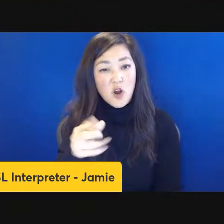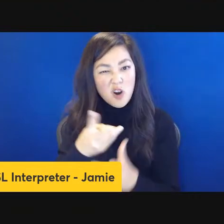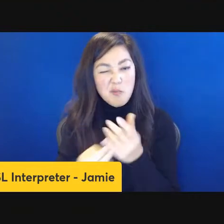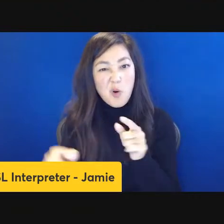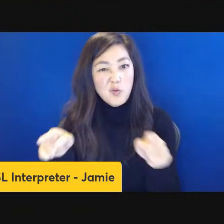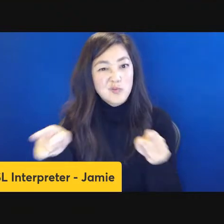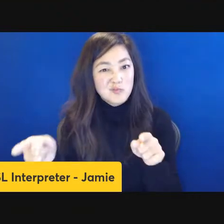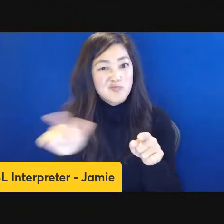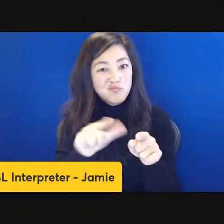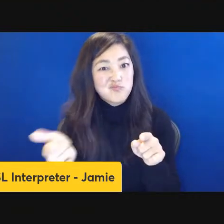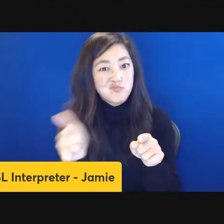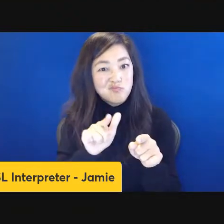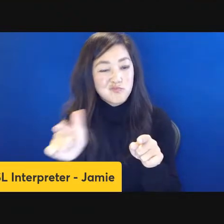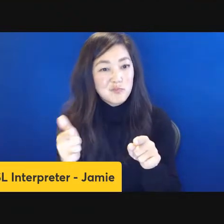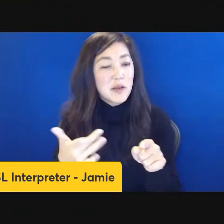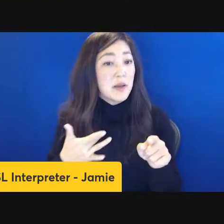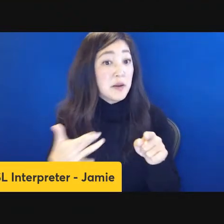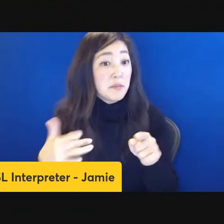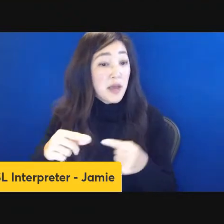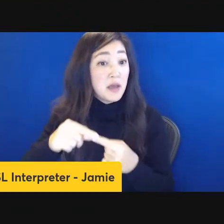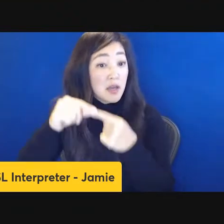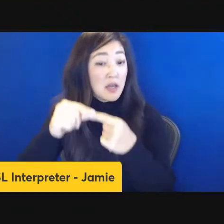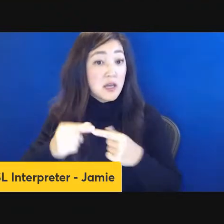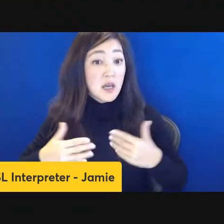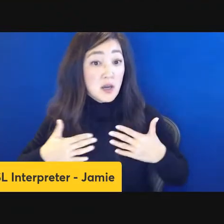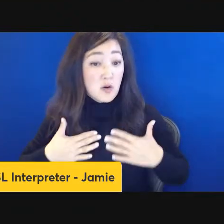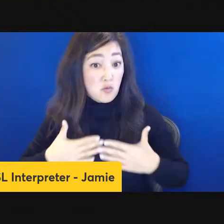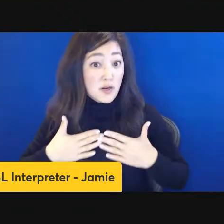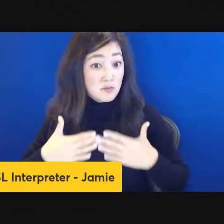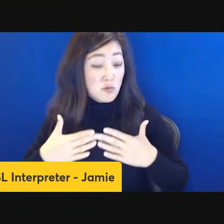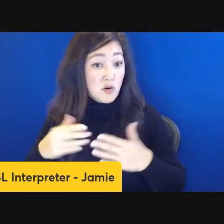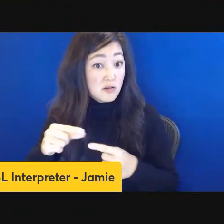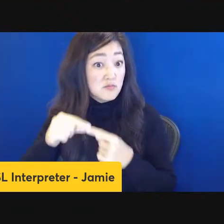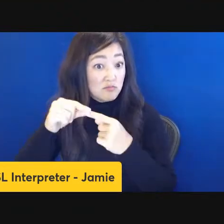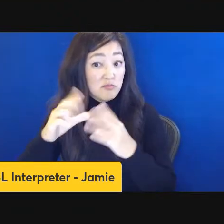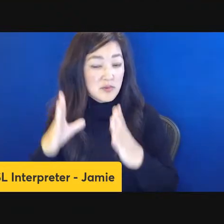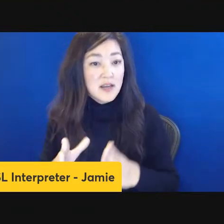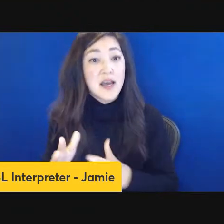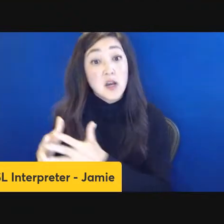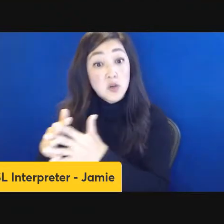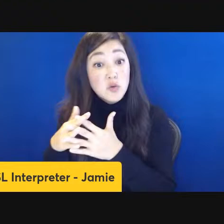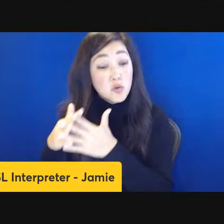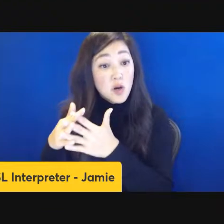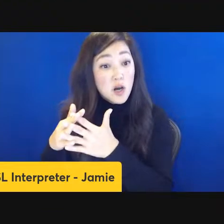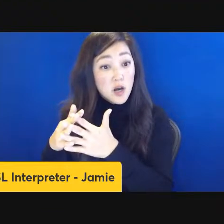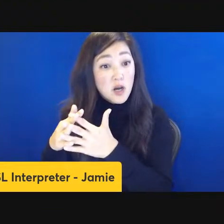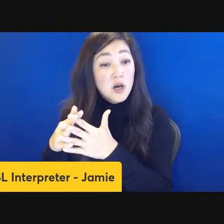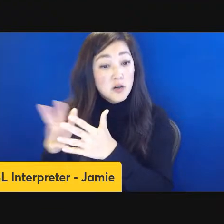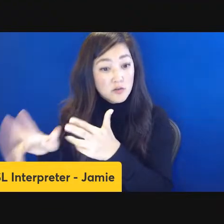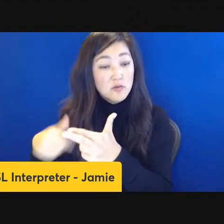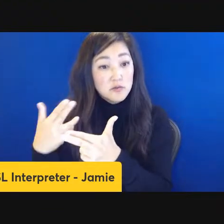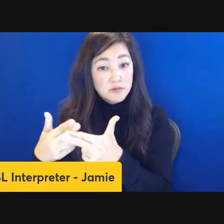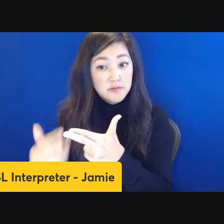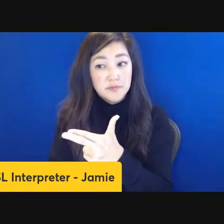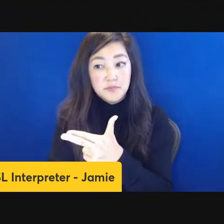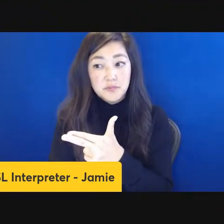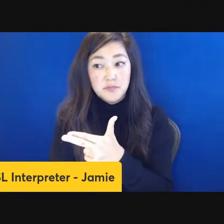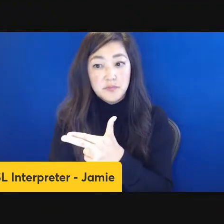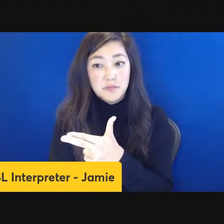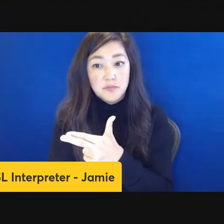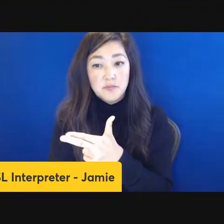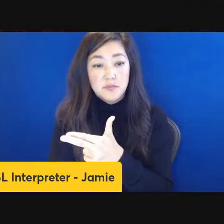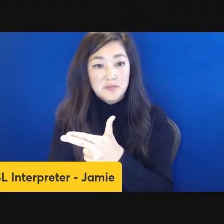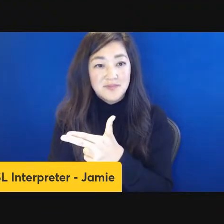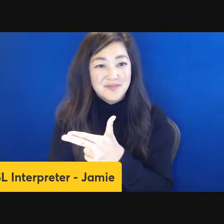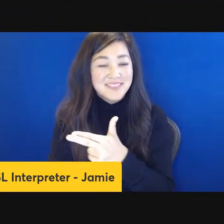we often refer to specialists as respirologists, and in the US, they tend